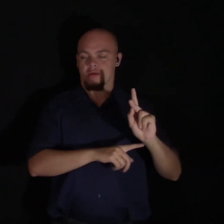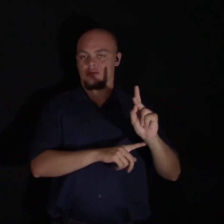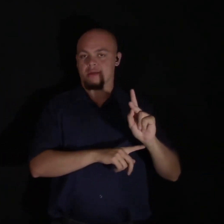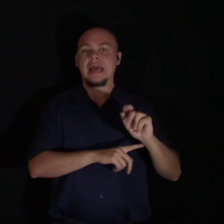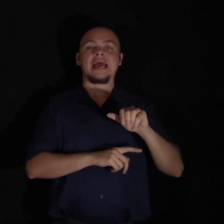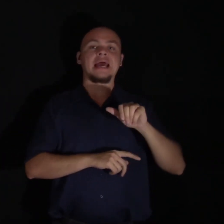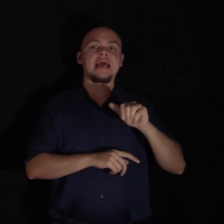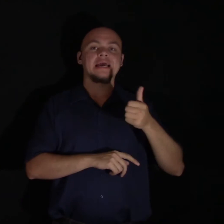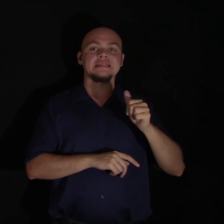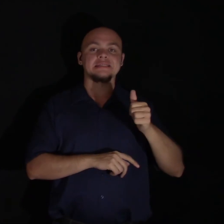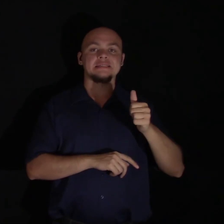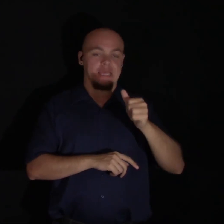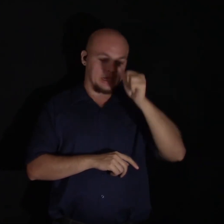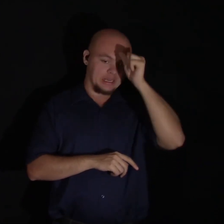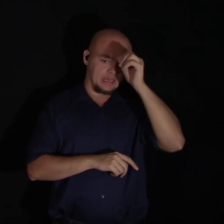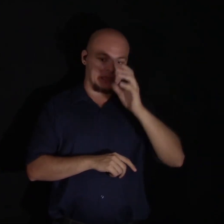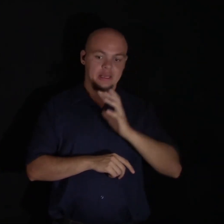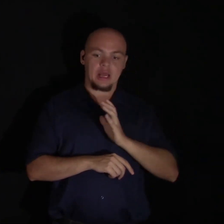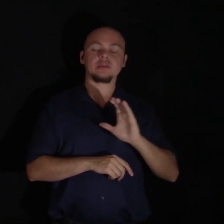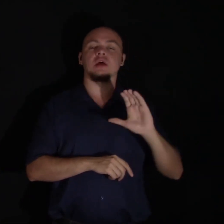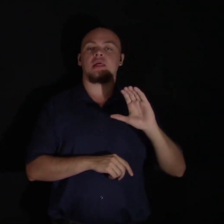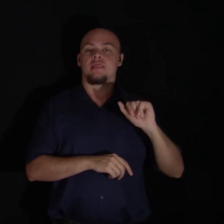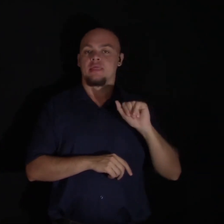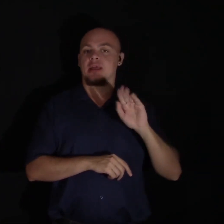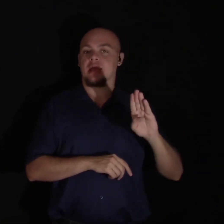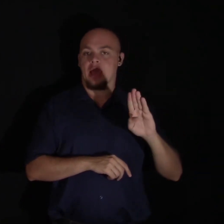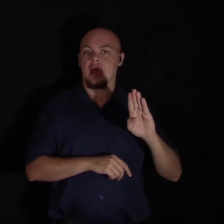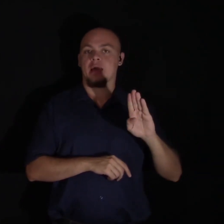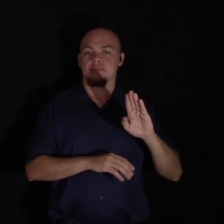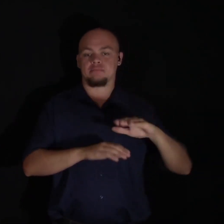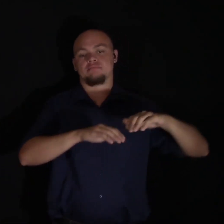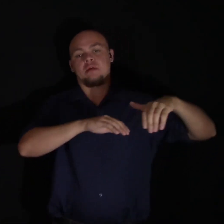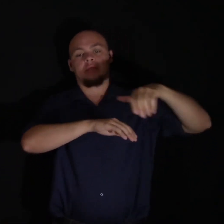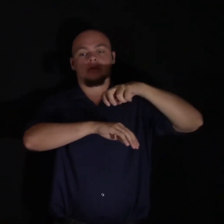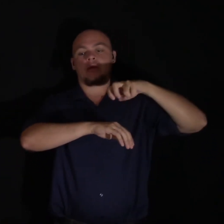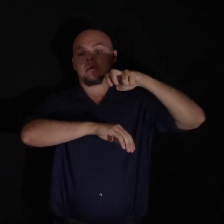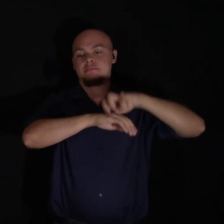on the cab, on the container, and on the boom, right?